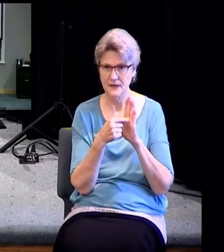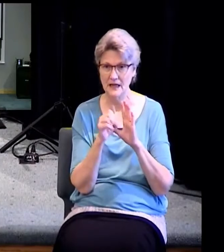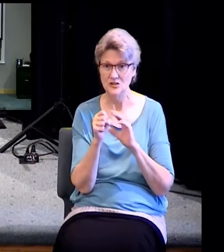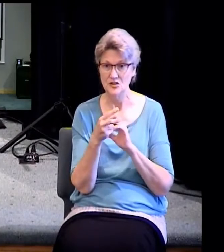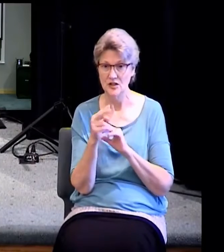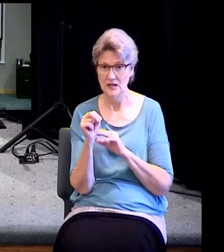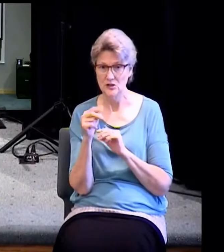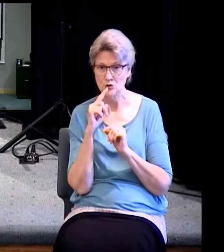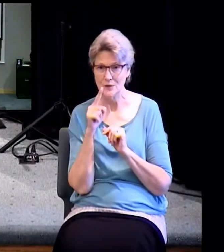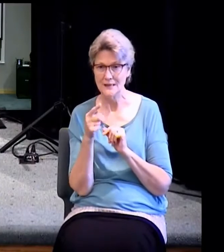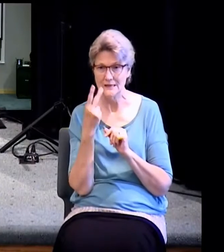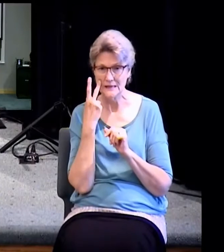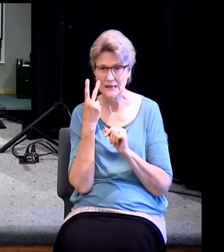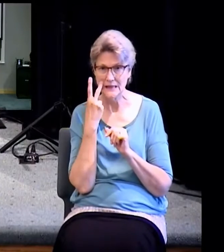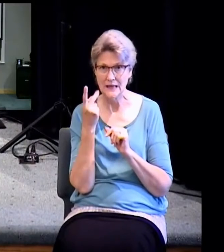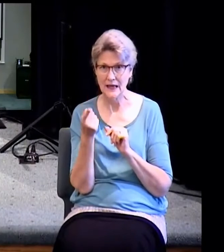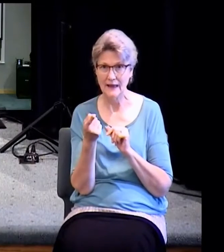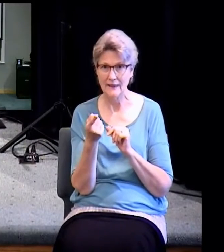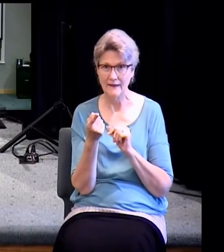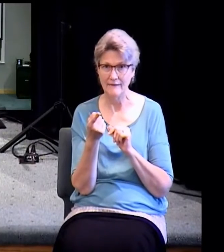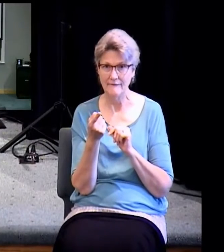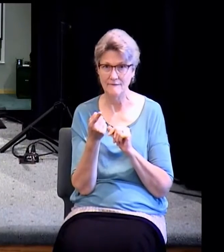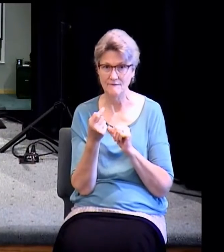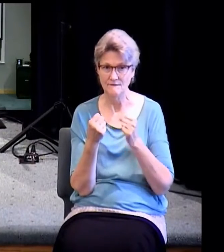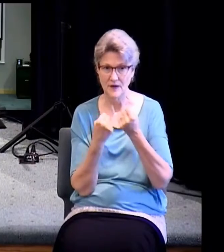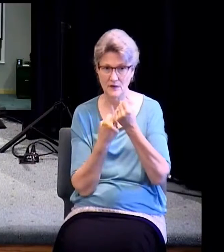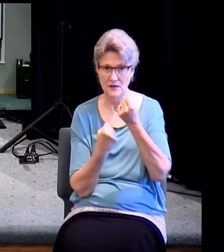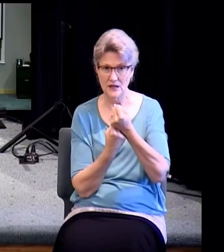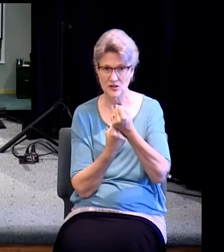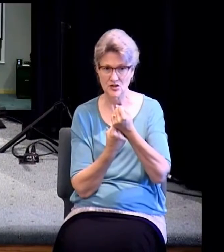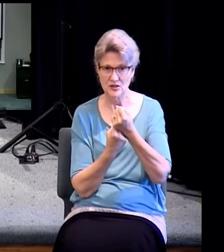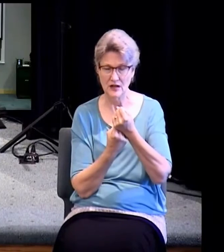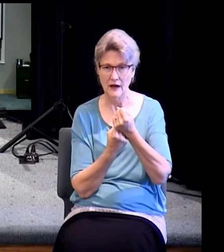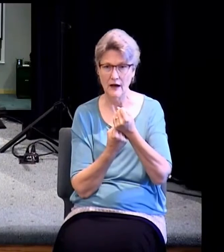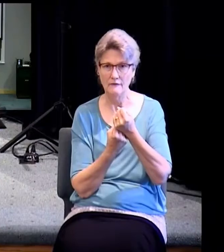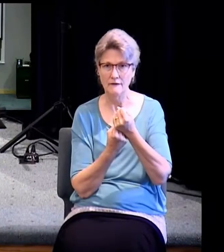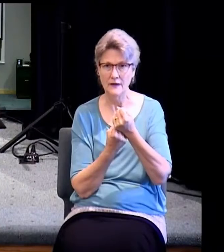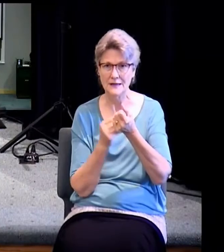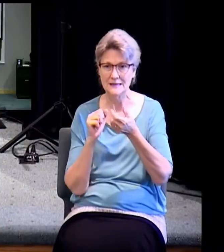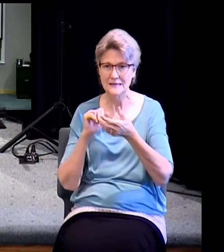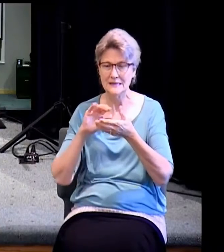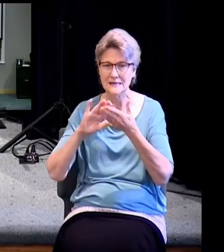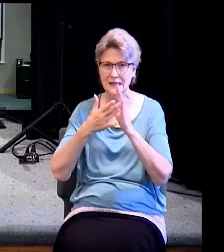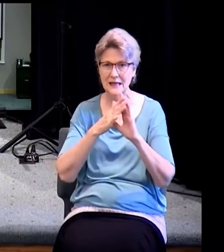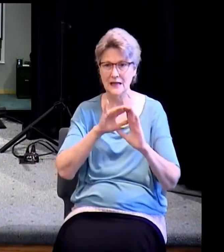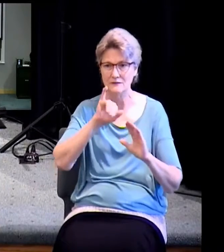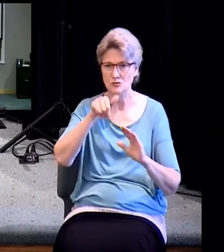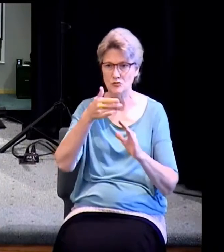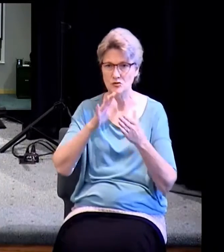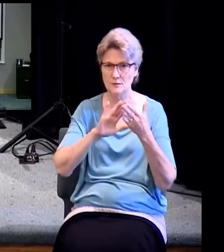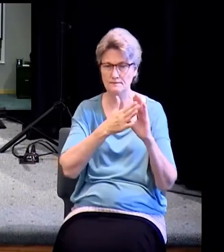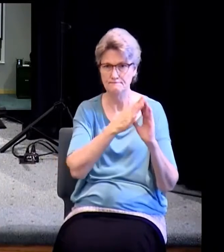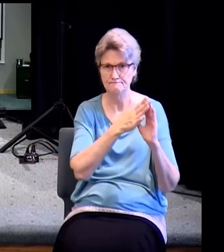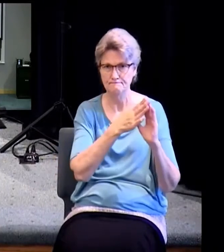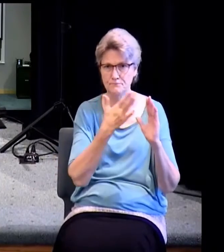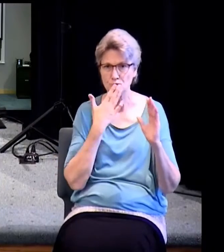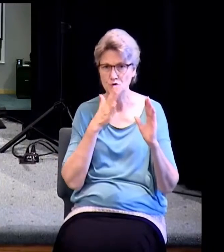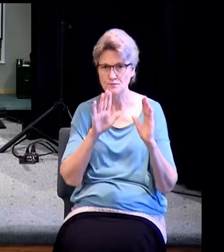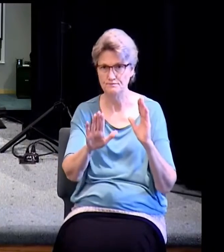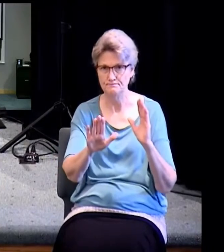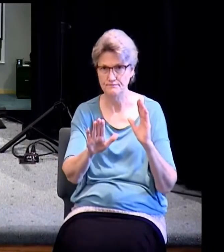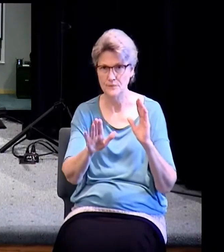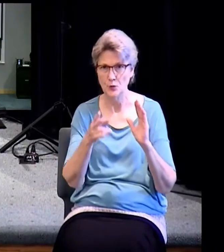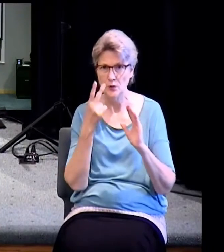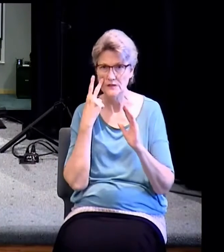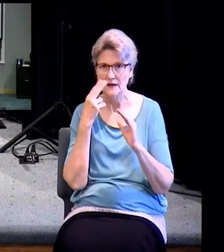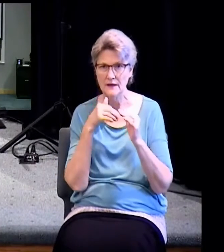Sheen is actually seen in the very foundation of Jerusalem. Let's look at that.